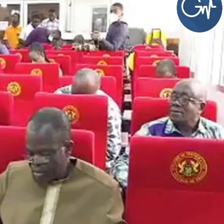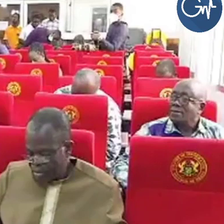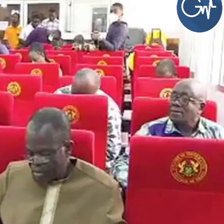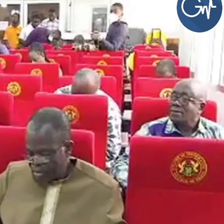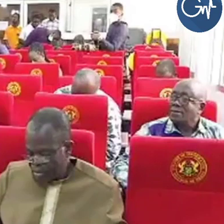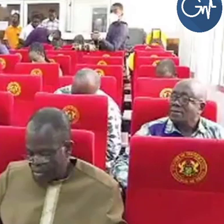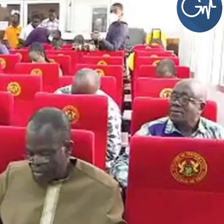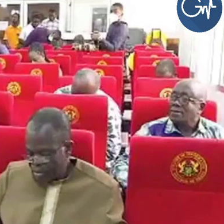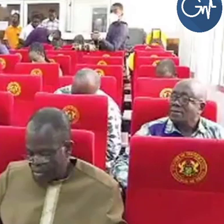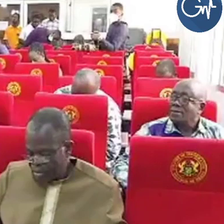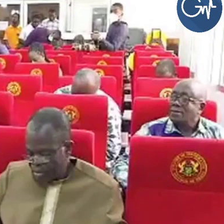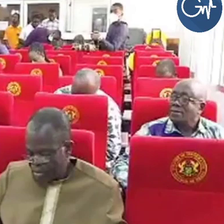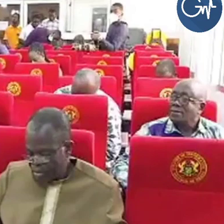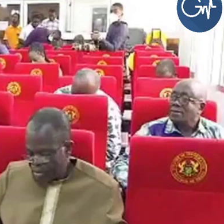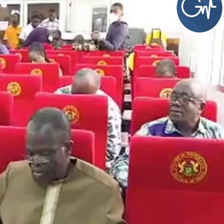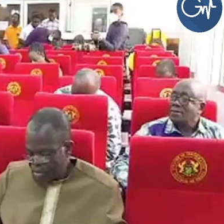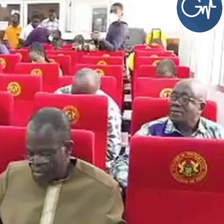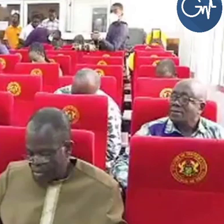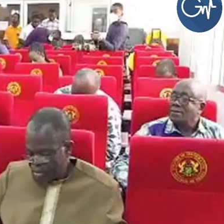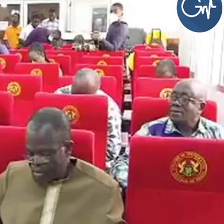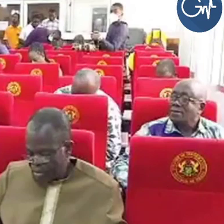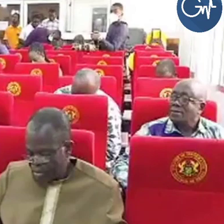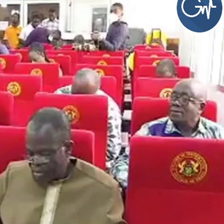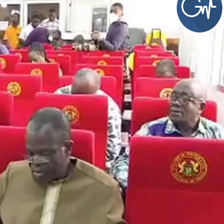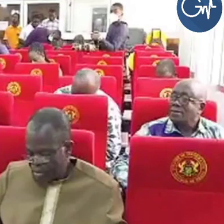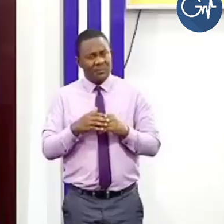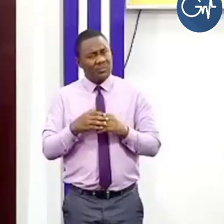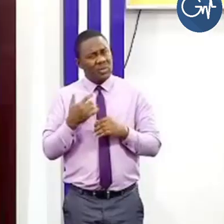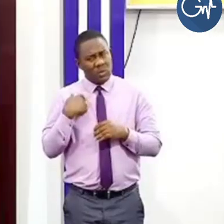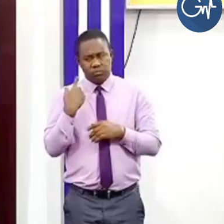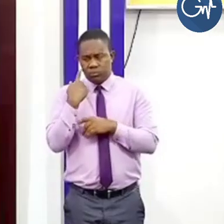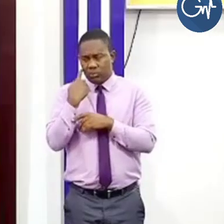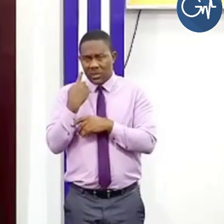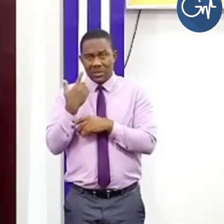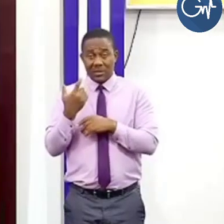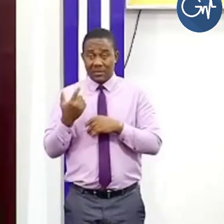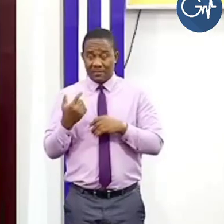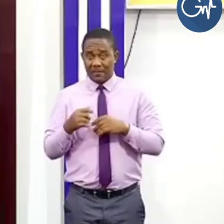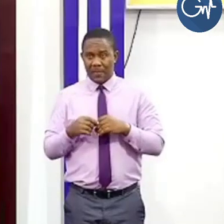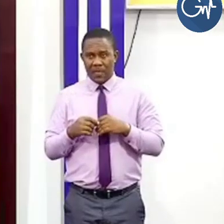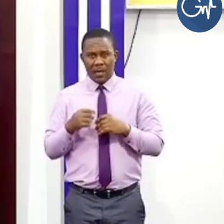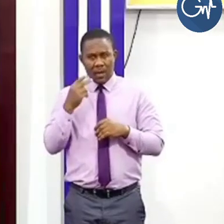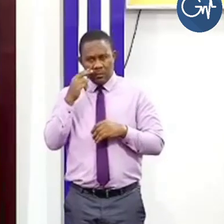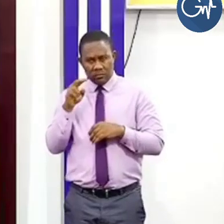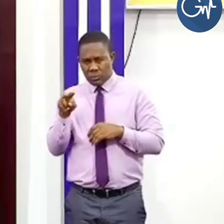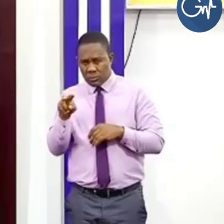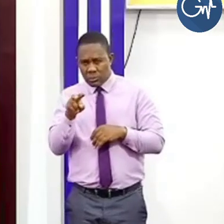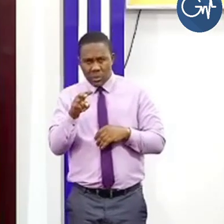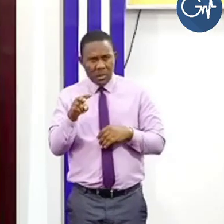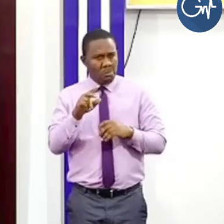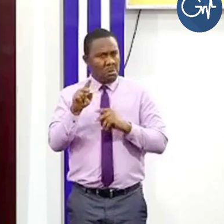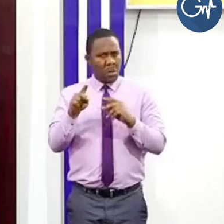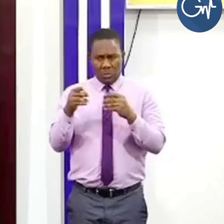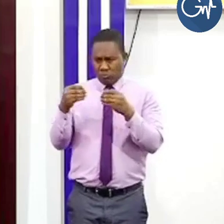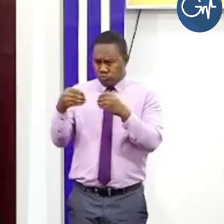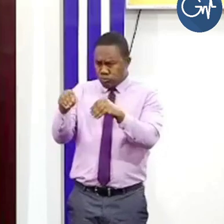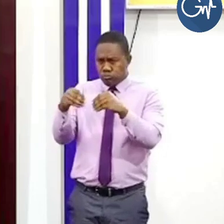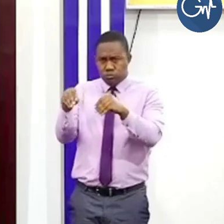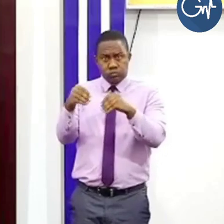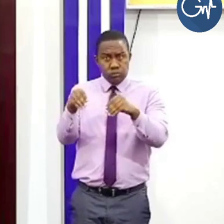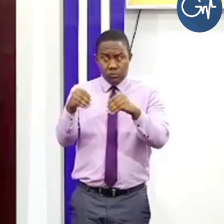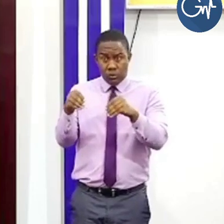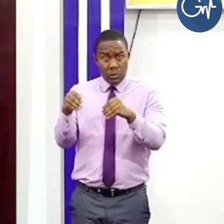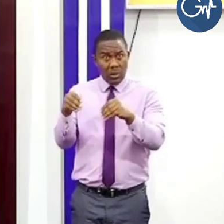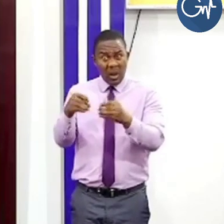As some of you say, Ben and Sunny, you say, Ediane Boa,